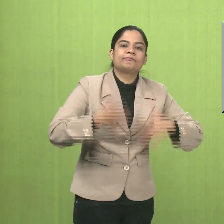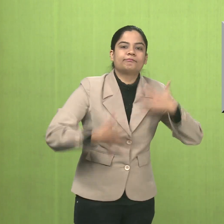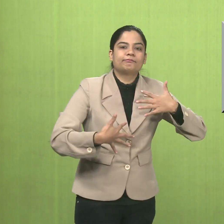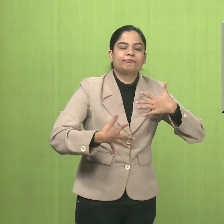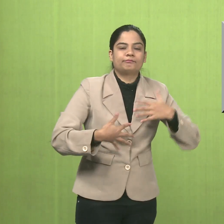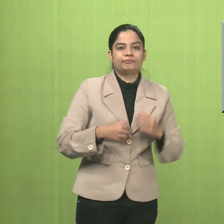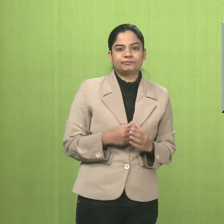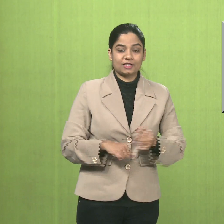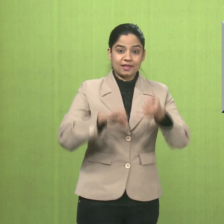painful.